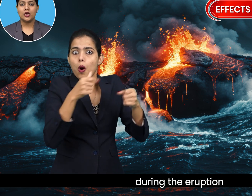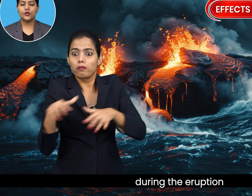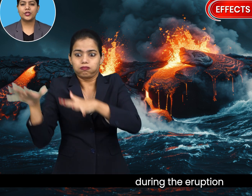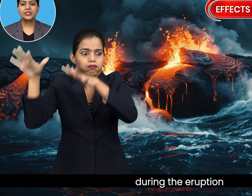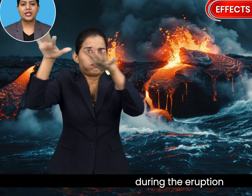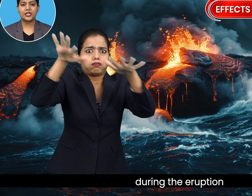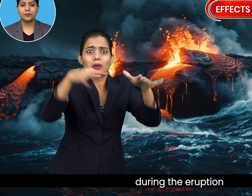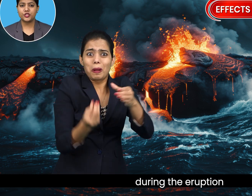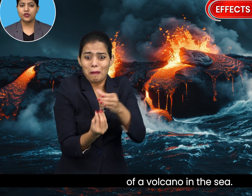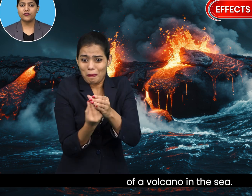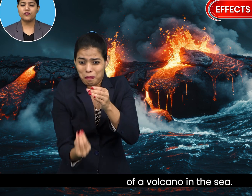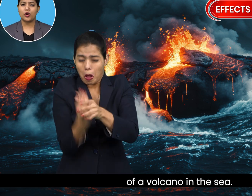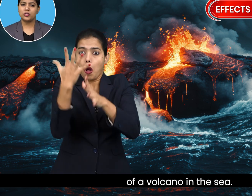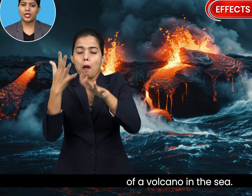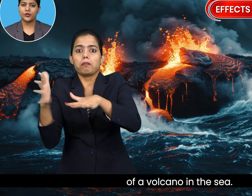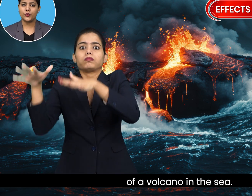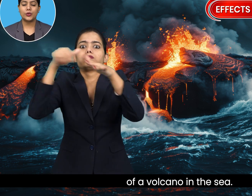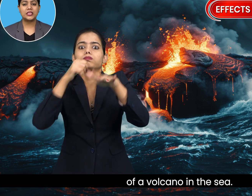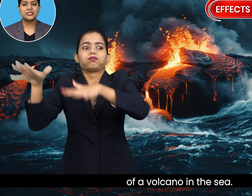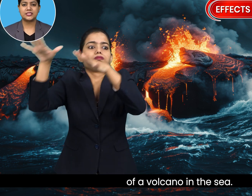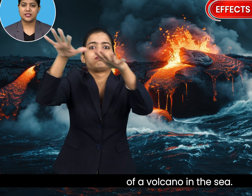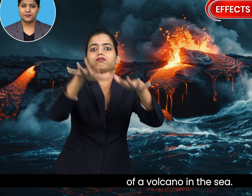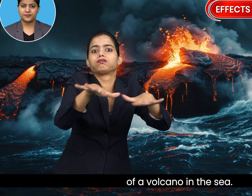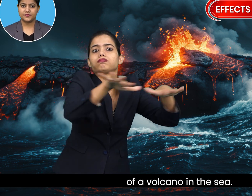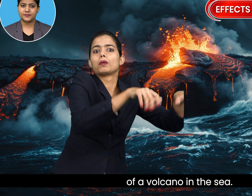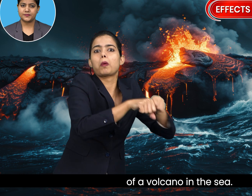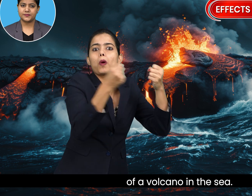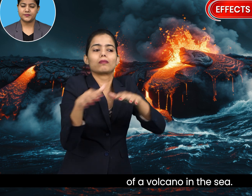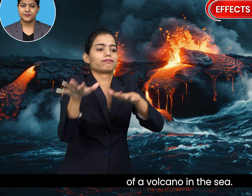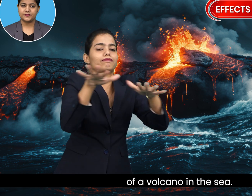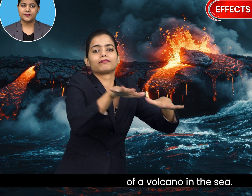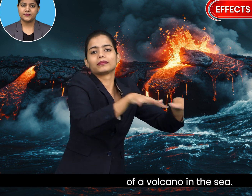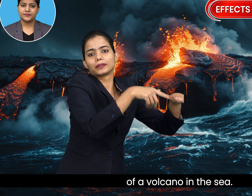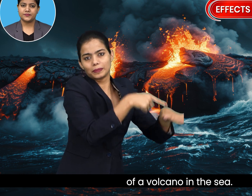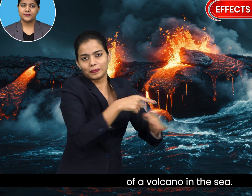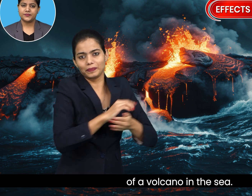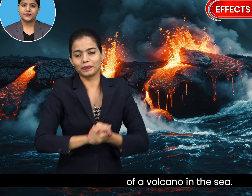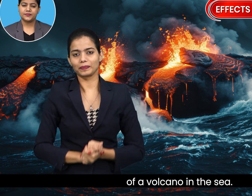ejected during the eruption of a volcano in the sea.